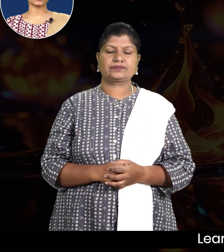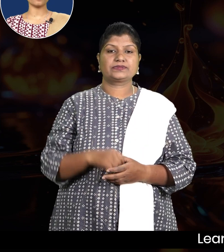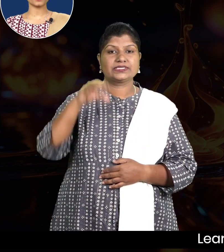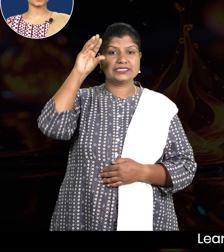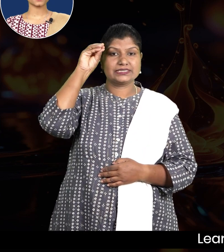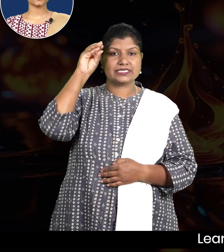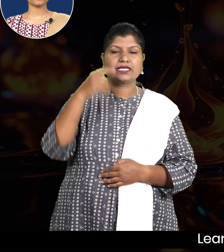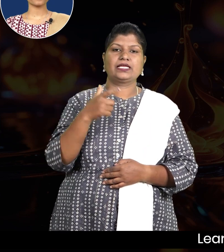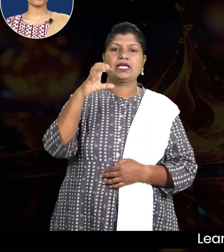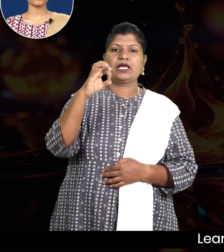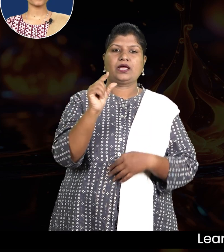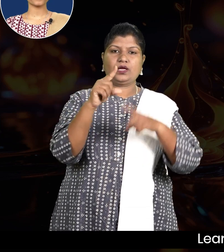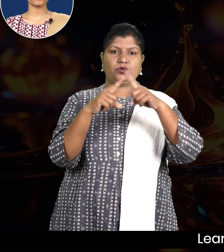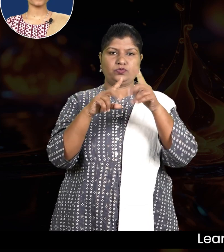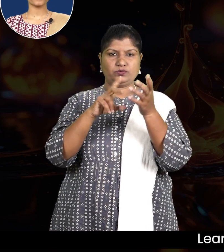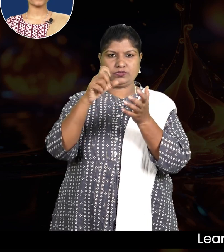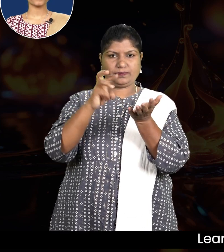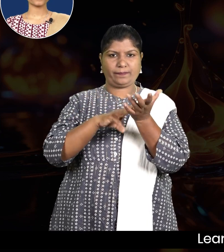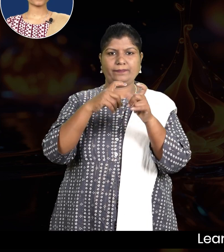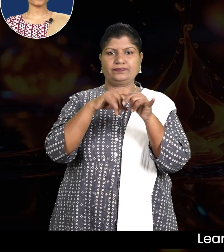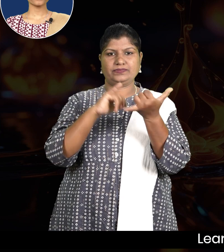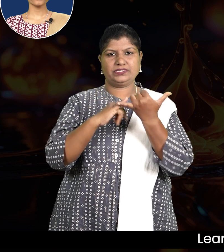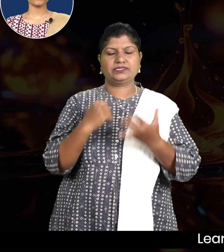Learning outcomes.